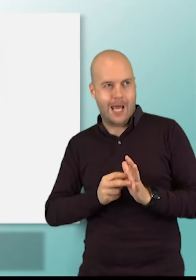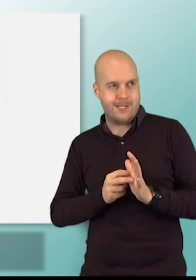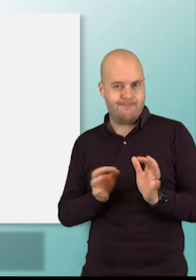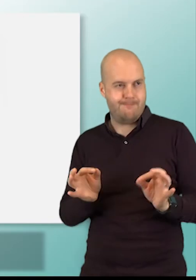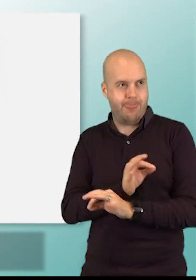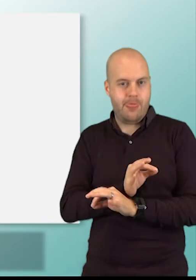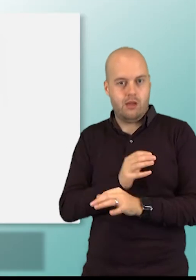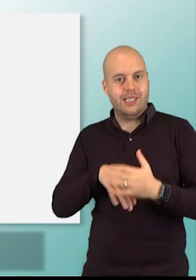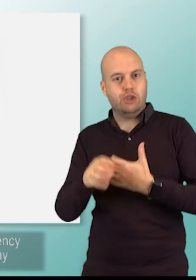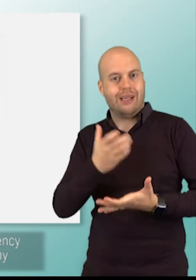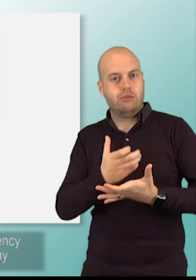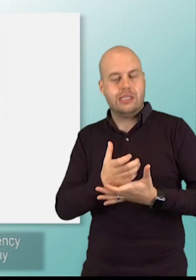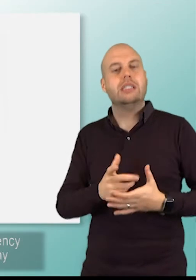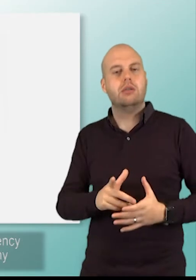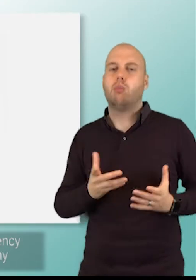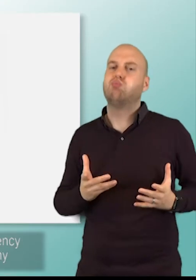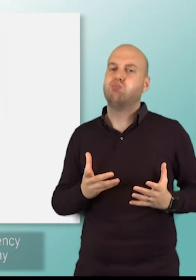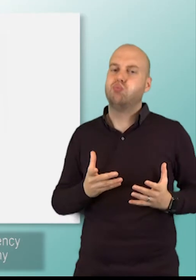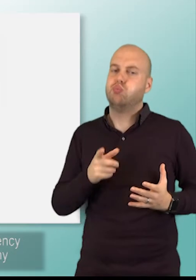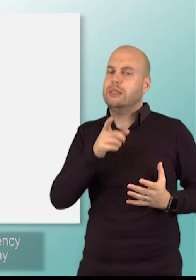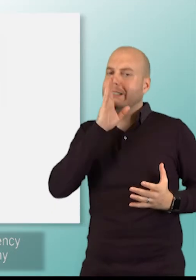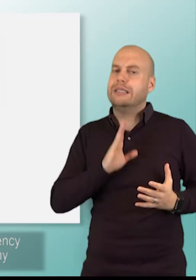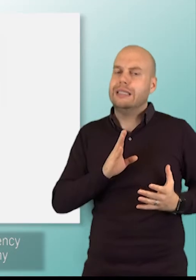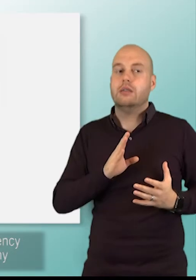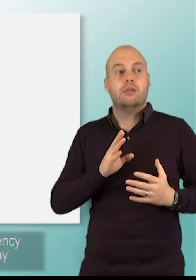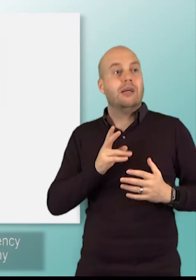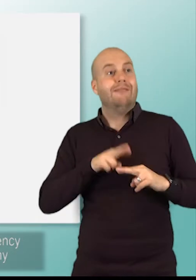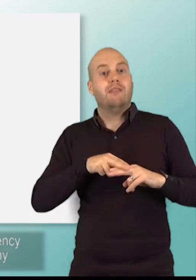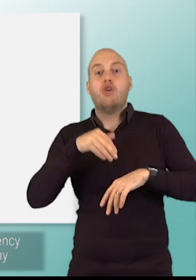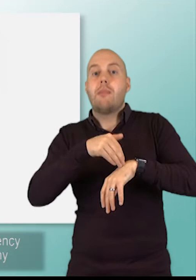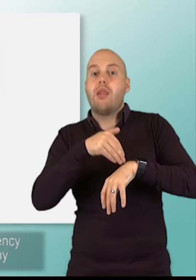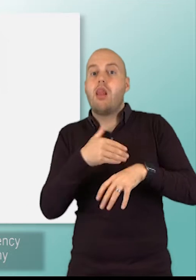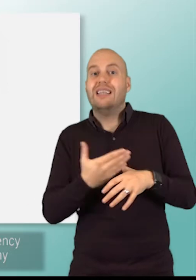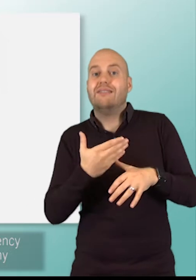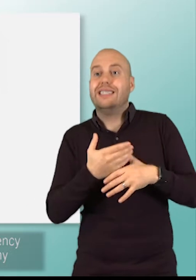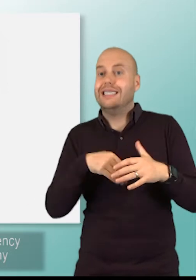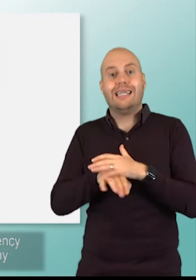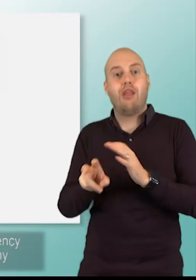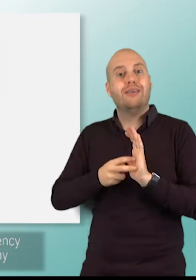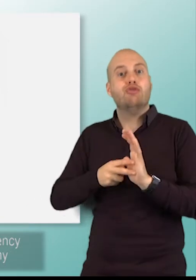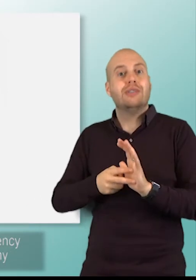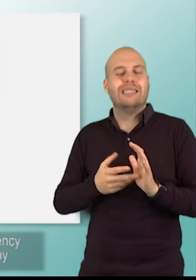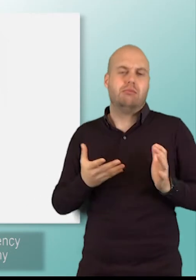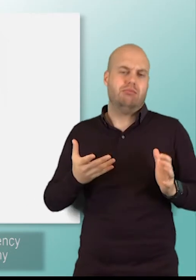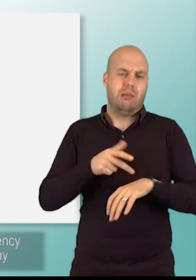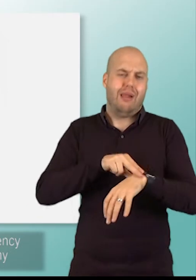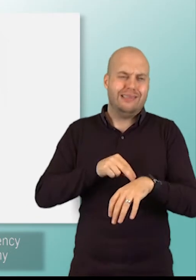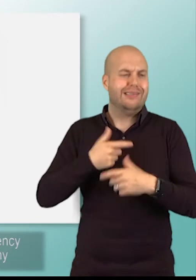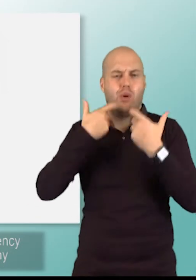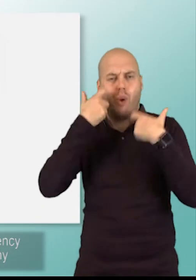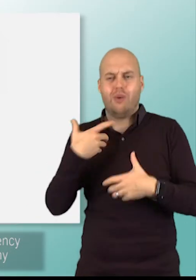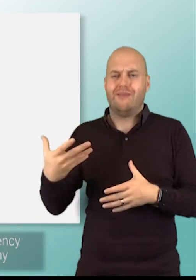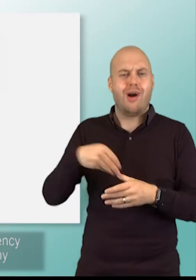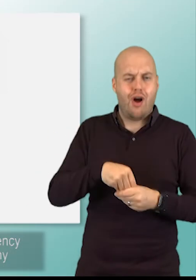be our top concern. Criminal activity, and often we act as a referral agency there.